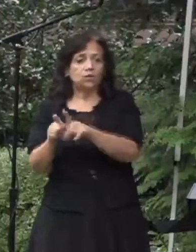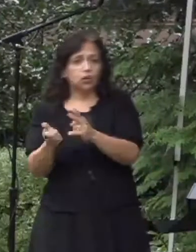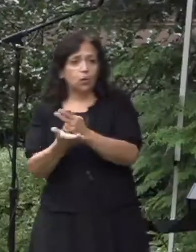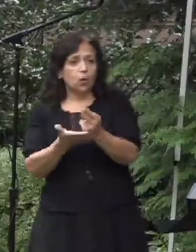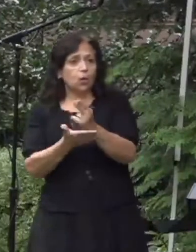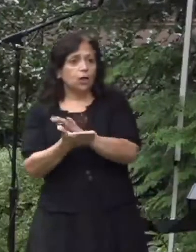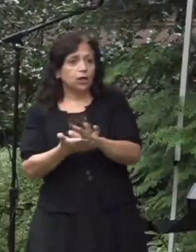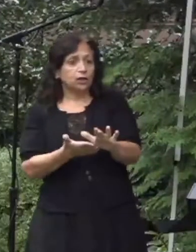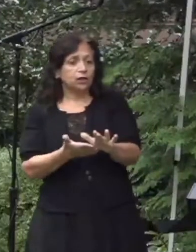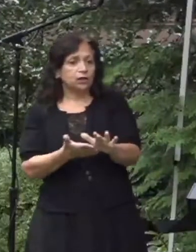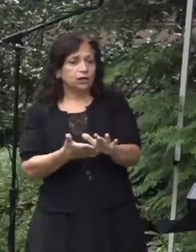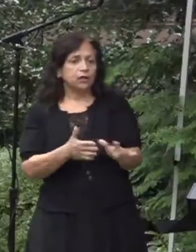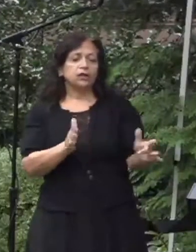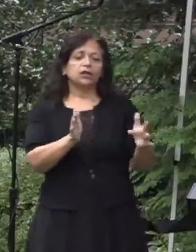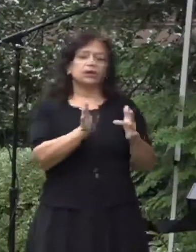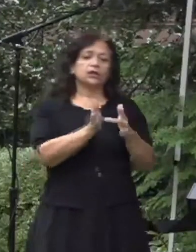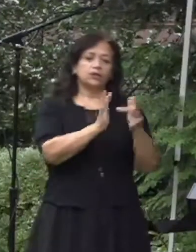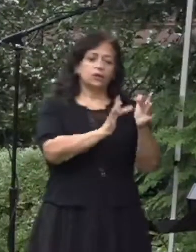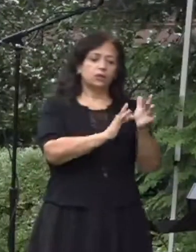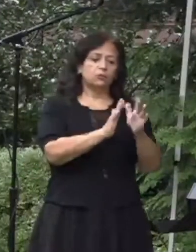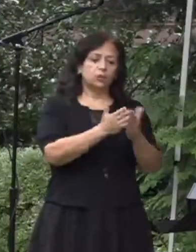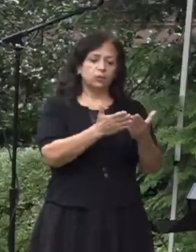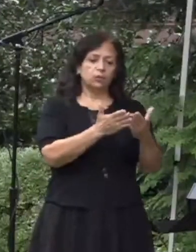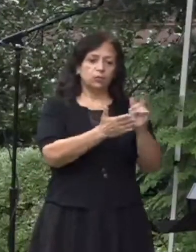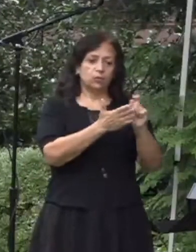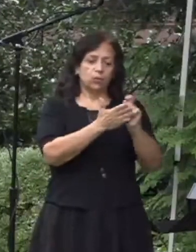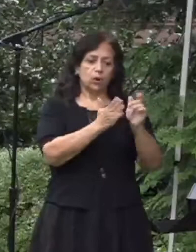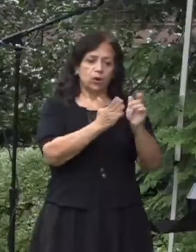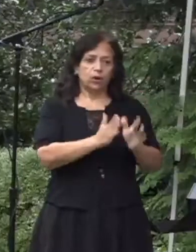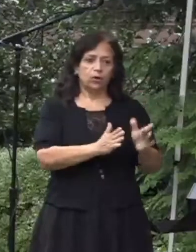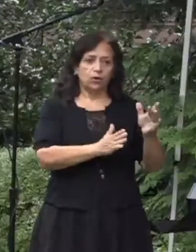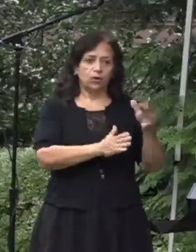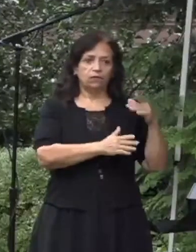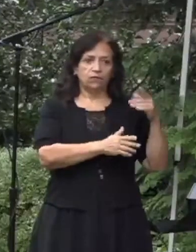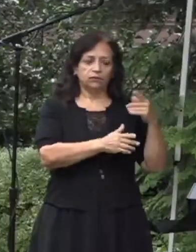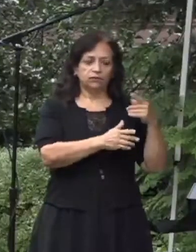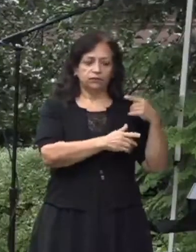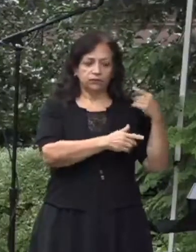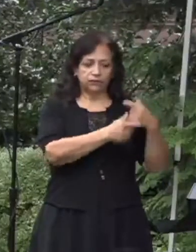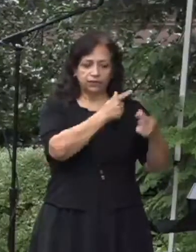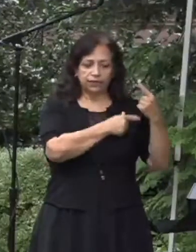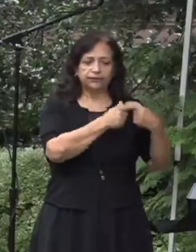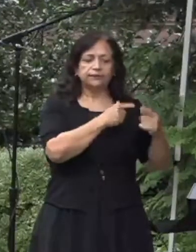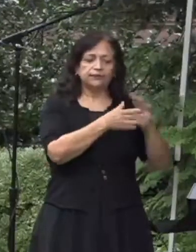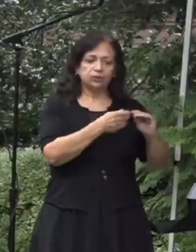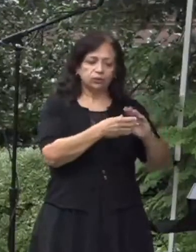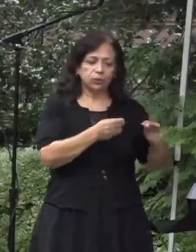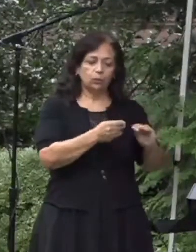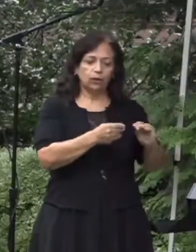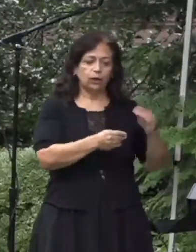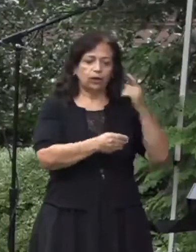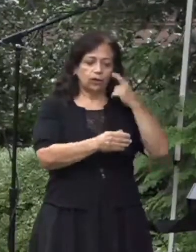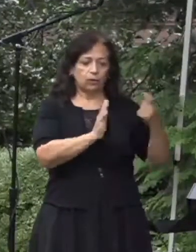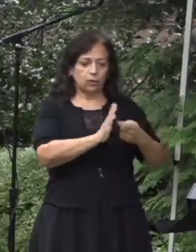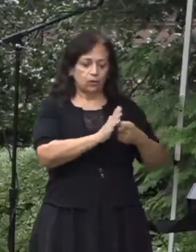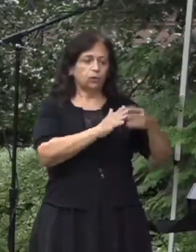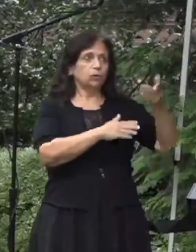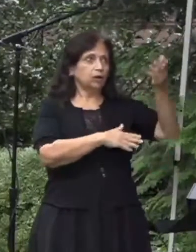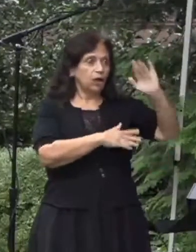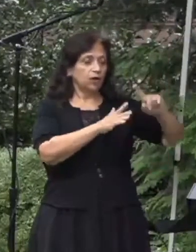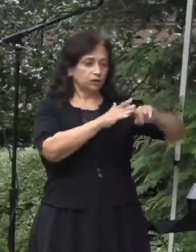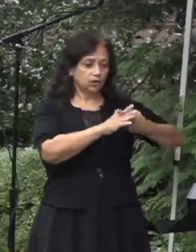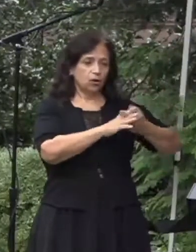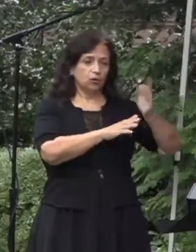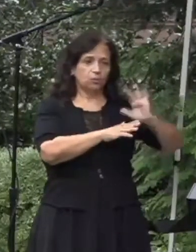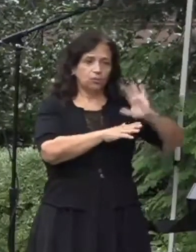biblical author of our Genesis story makes sure to note that what God began with